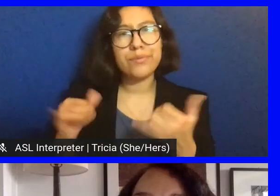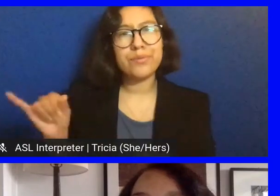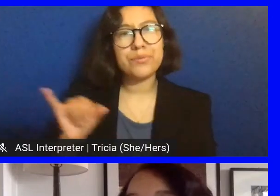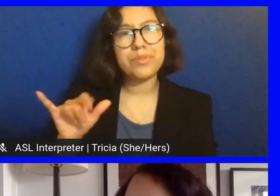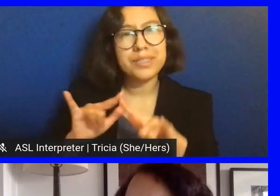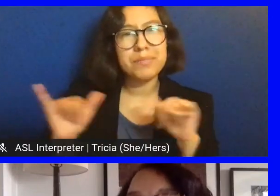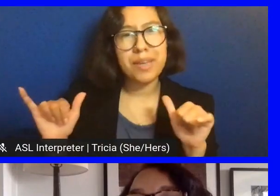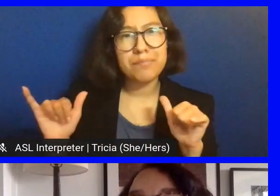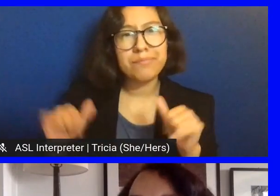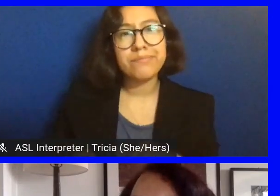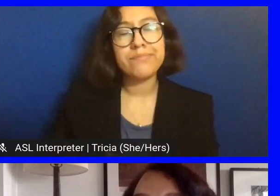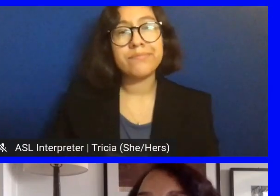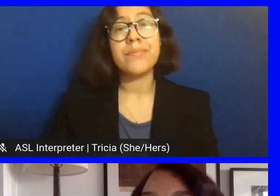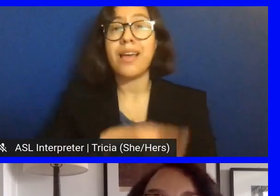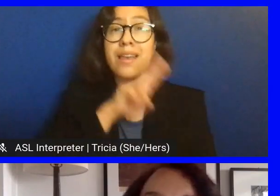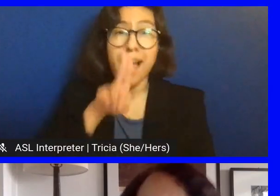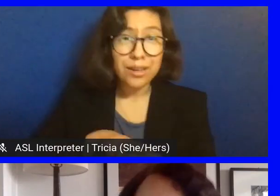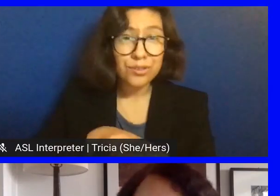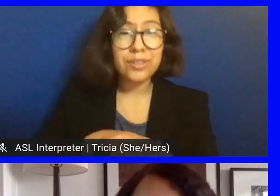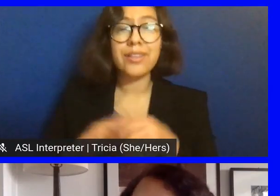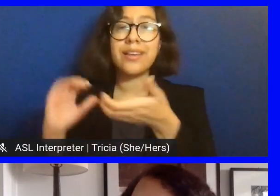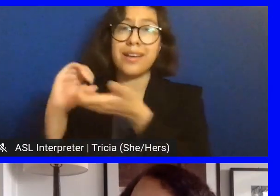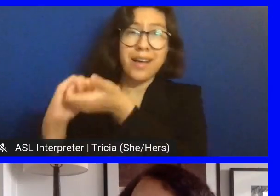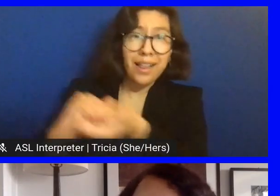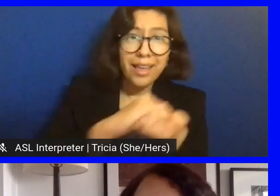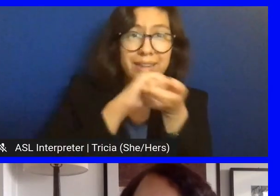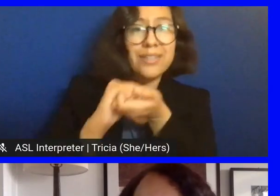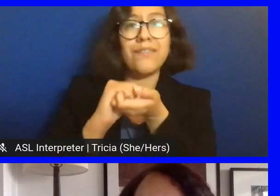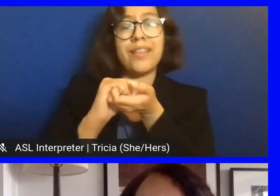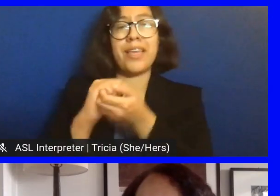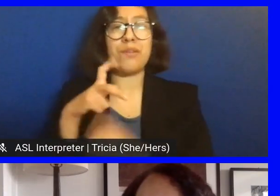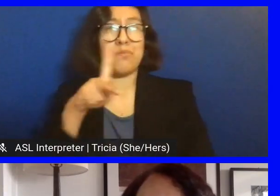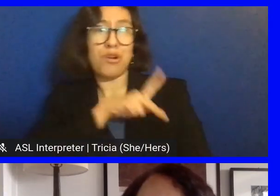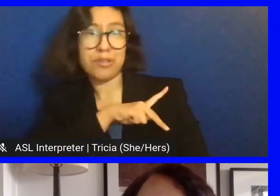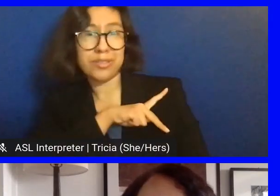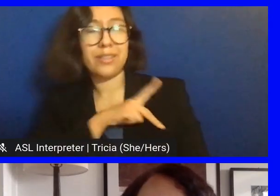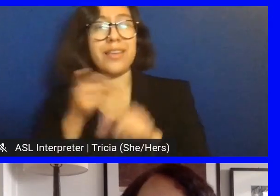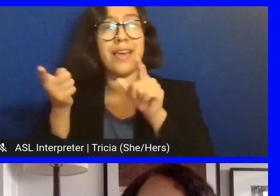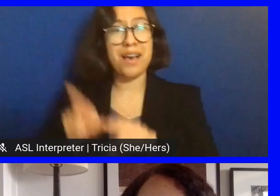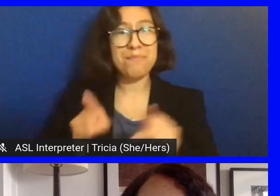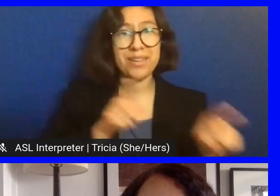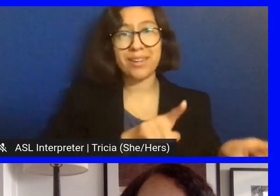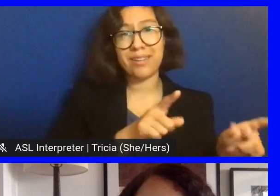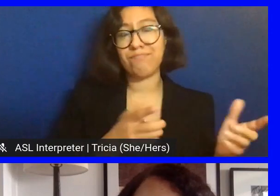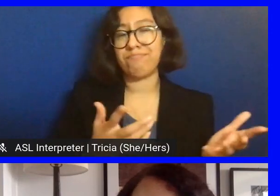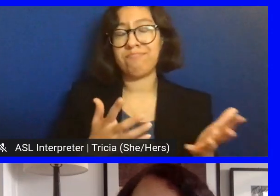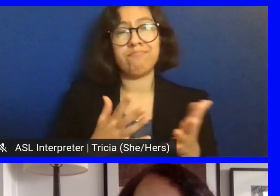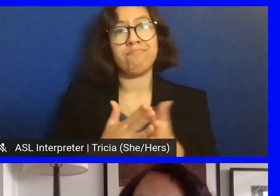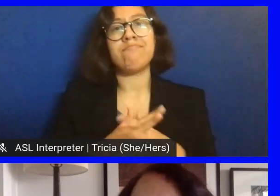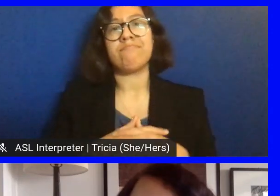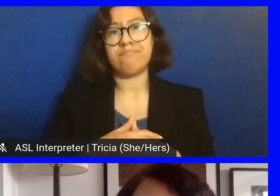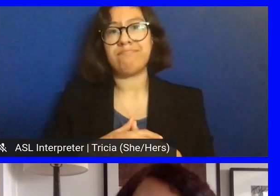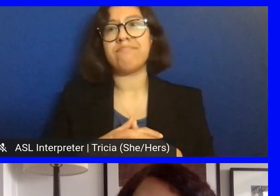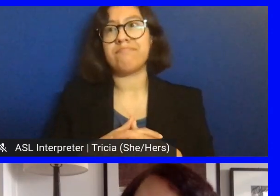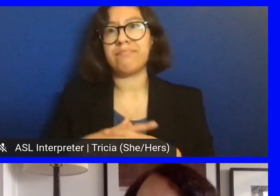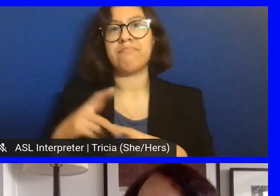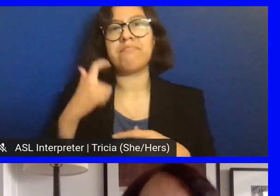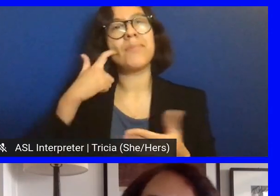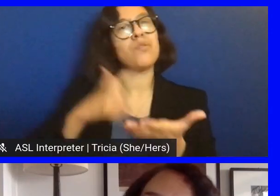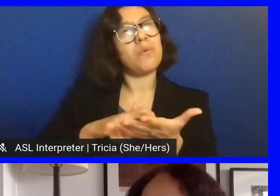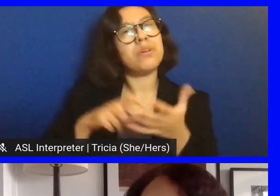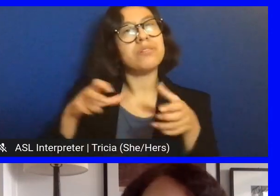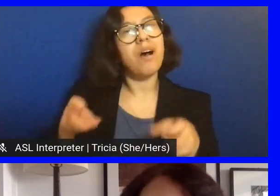know, nationally, collectively, creatively, and personally, that I'm finding opportunities